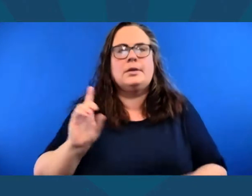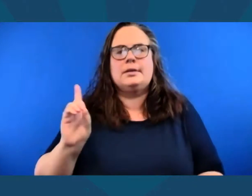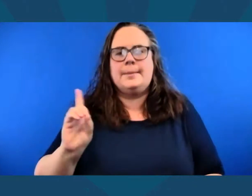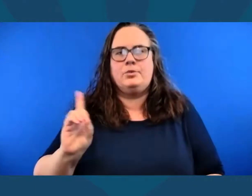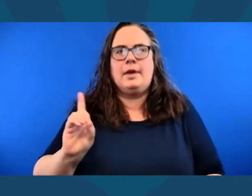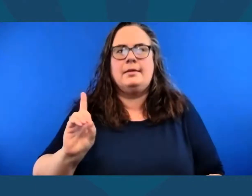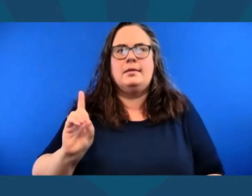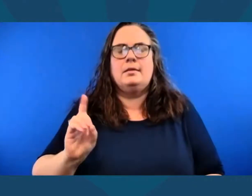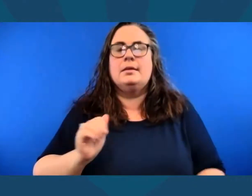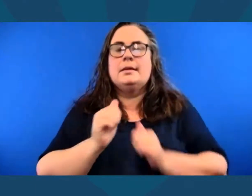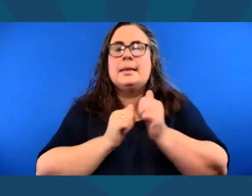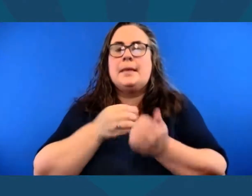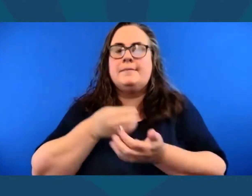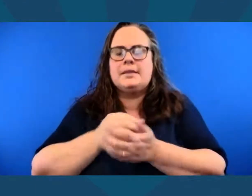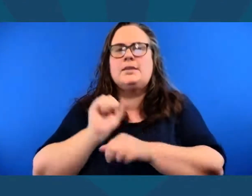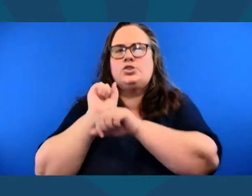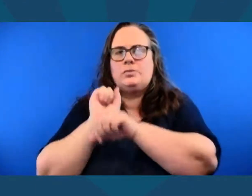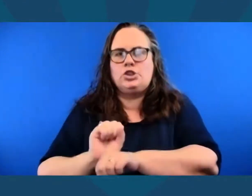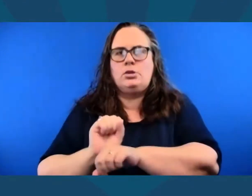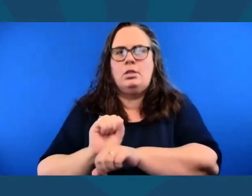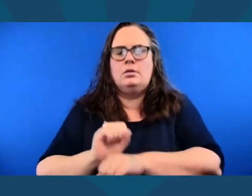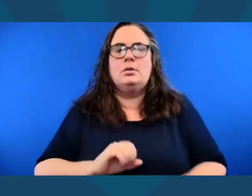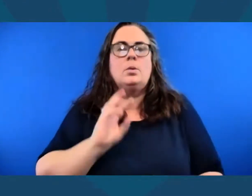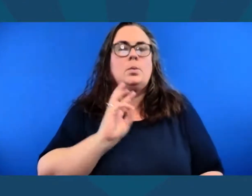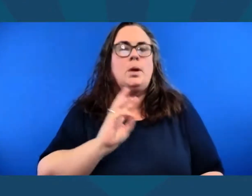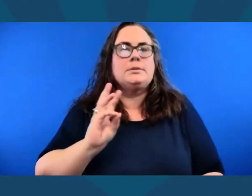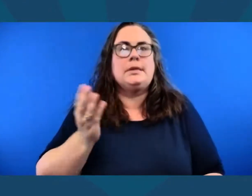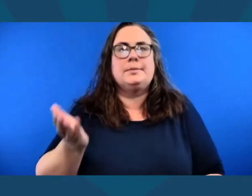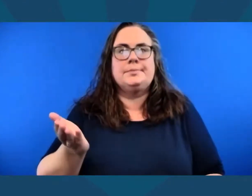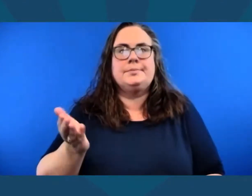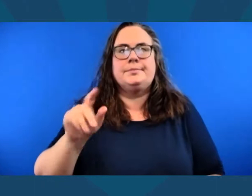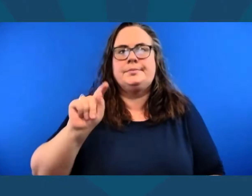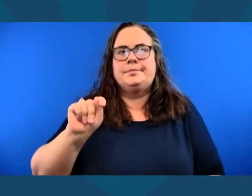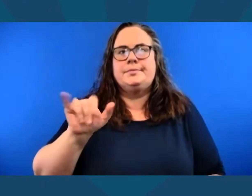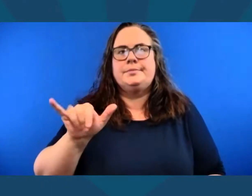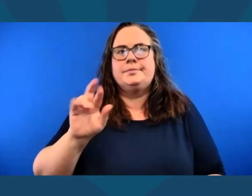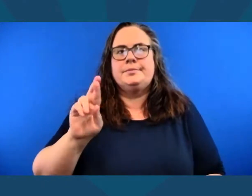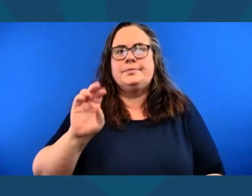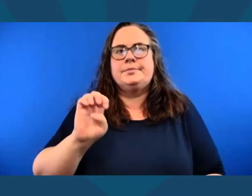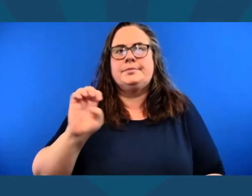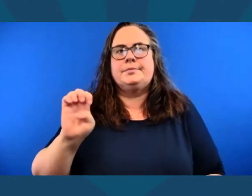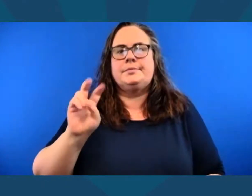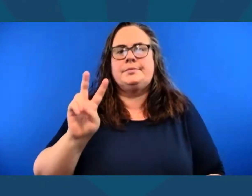Party, Democratic. Campaign funding, traditional. Website,